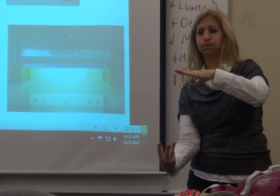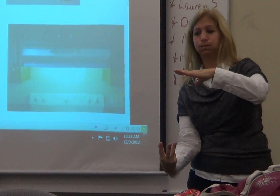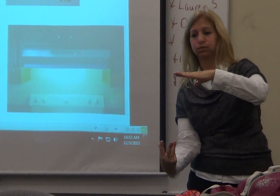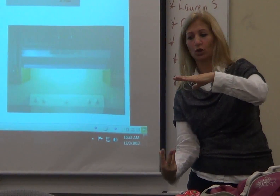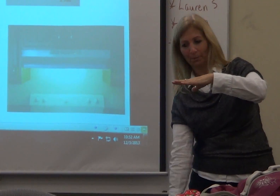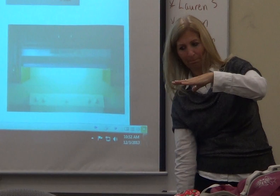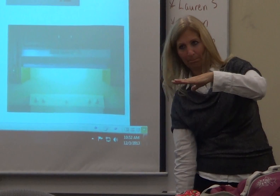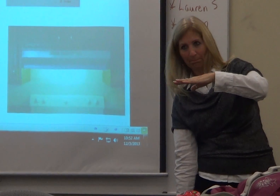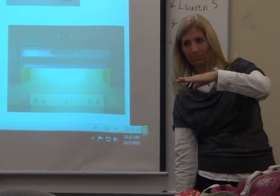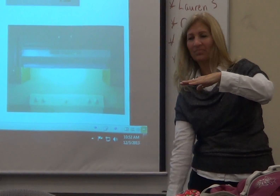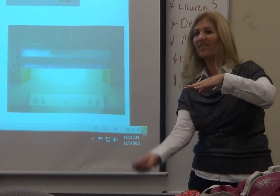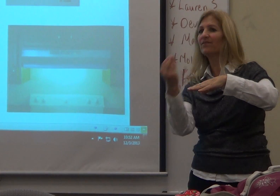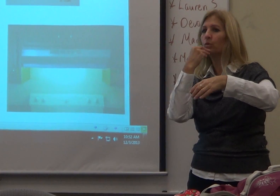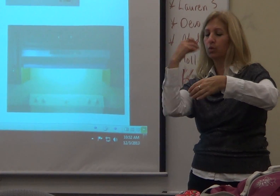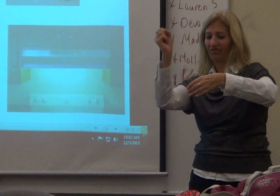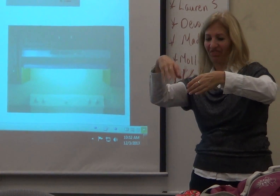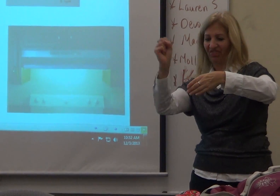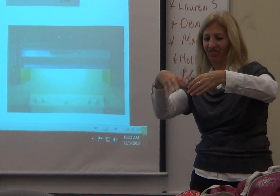light switches.